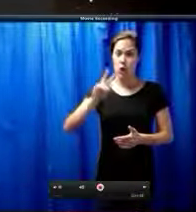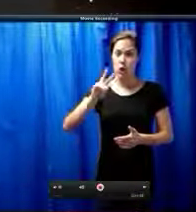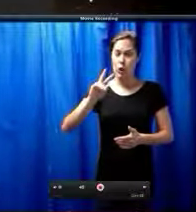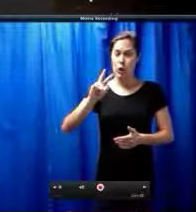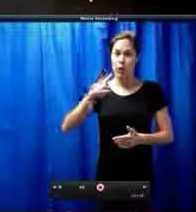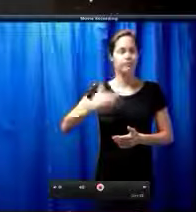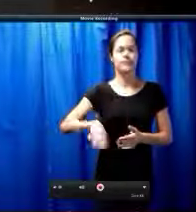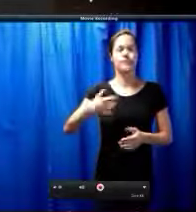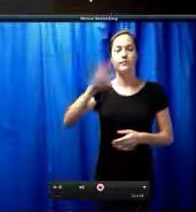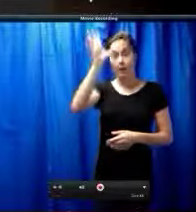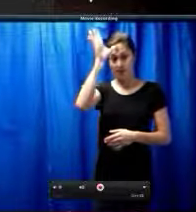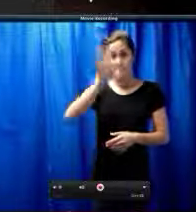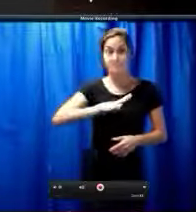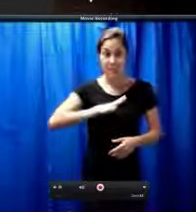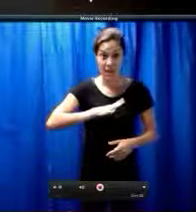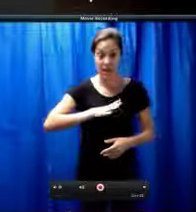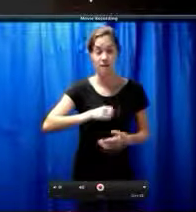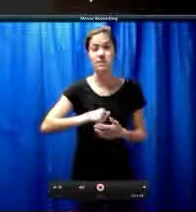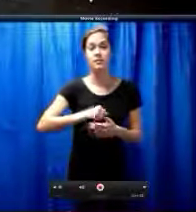women.